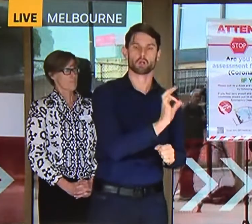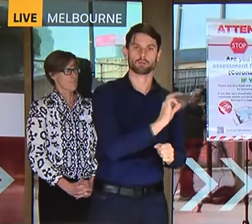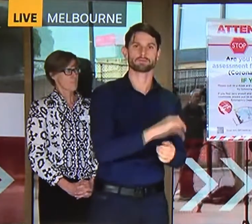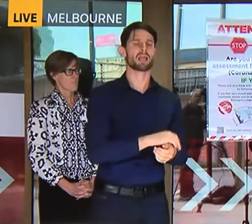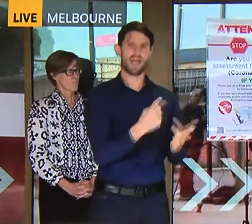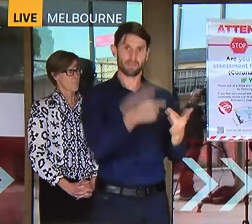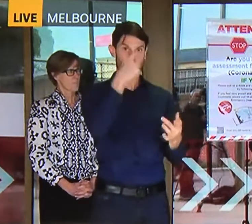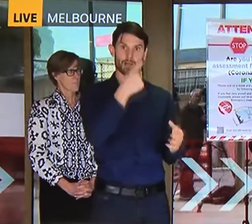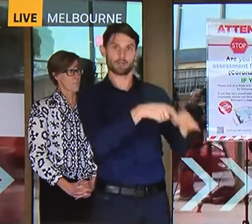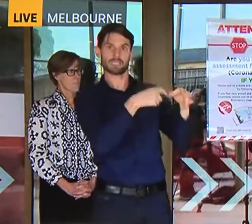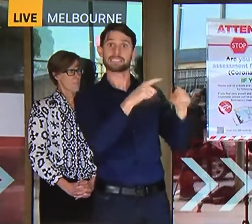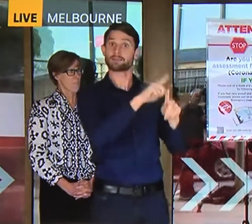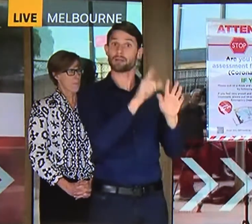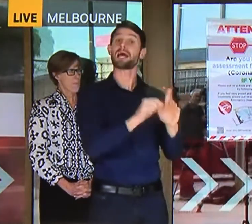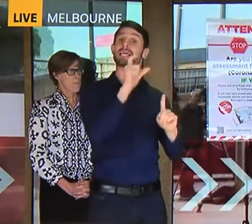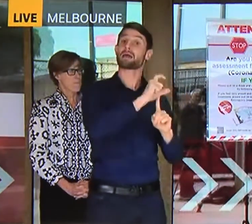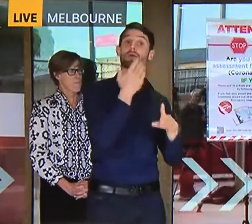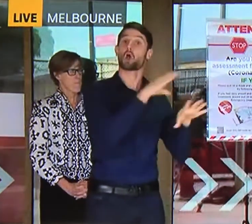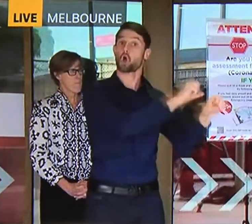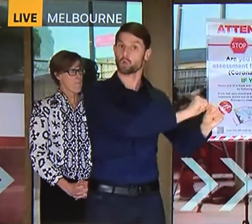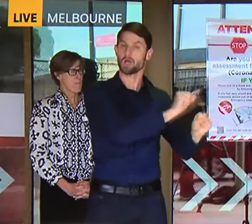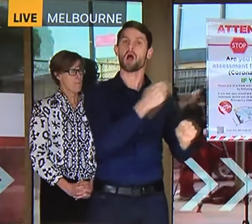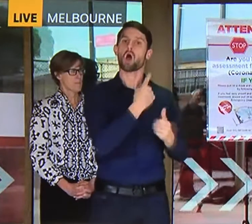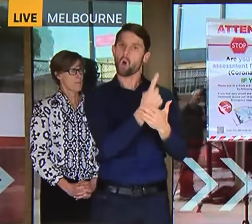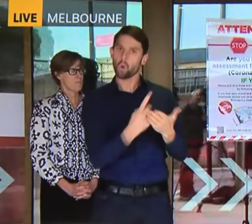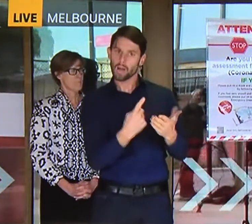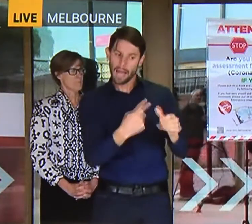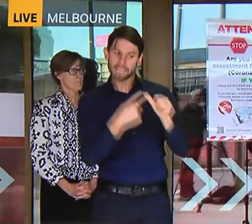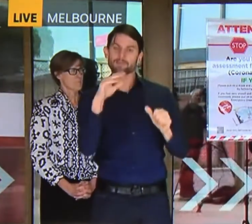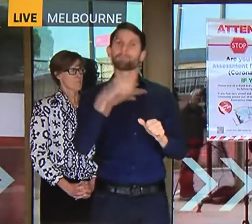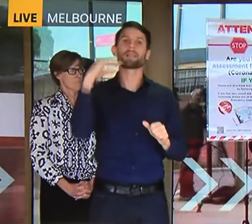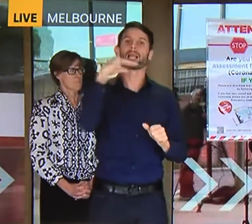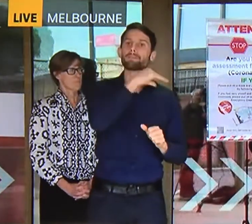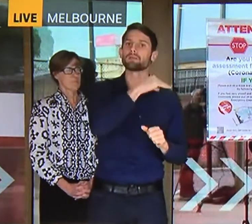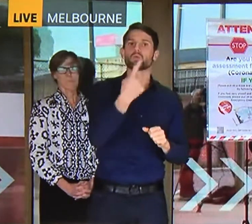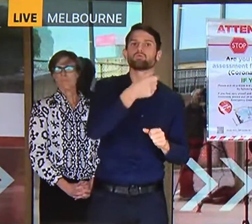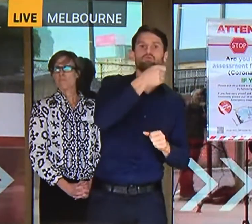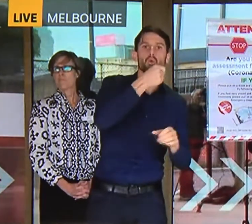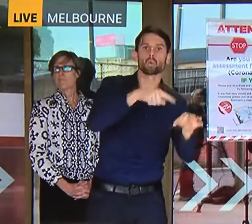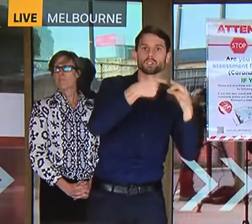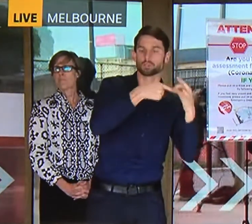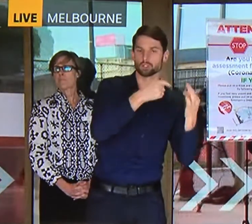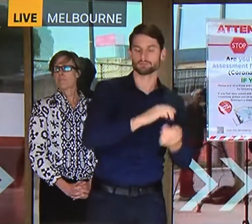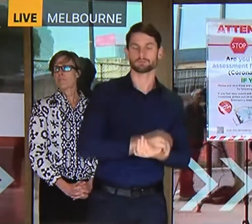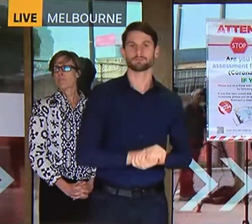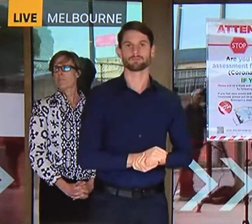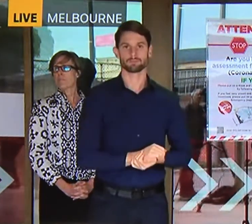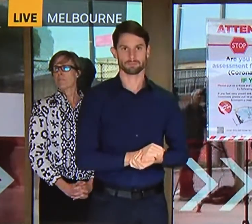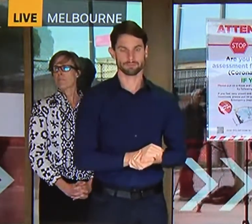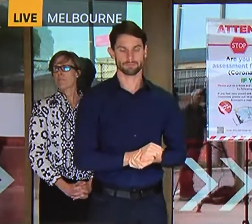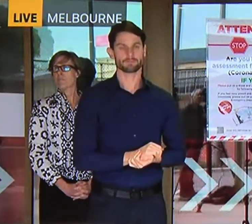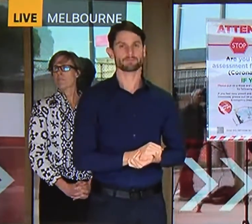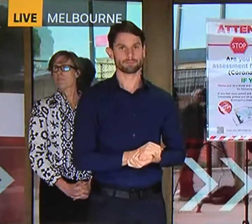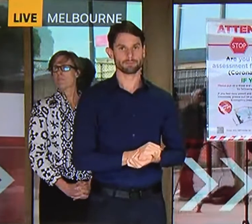I'll come to Canberra shortly. I'm just dealing with the Melbourne telephone. Sorry, I've got a few here. In